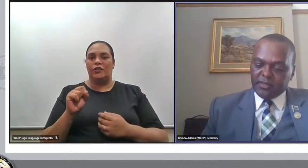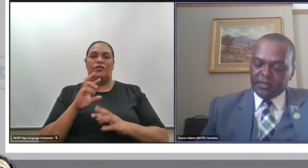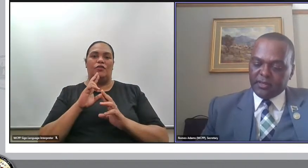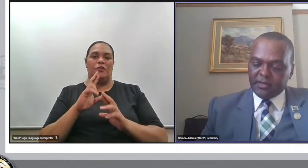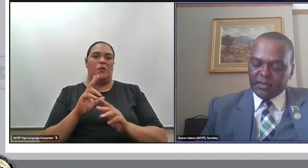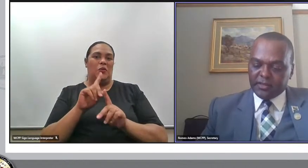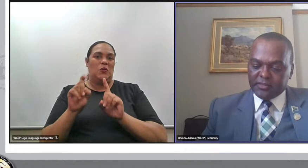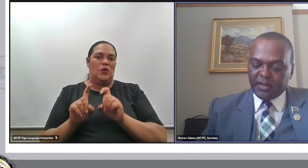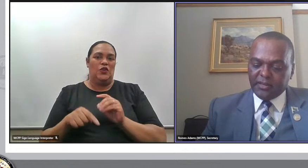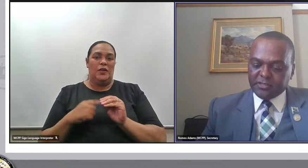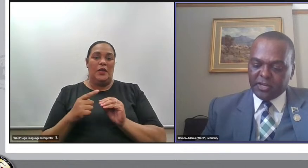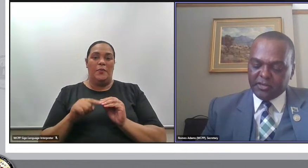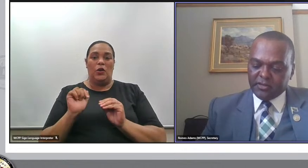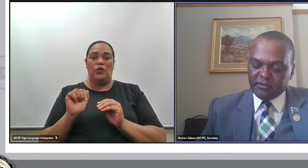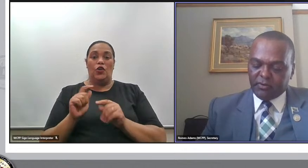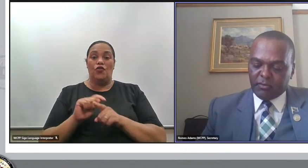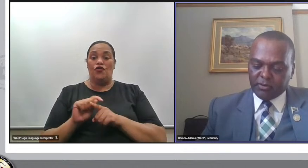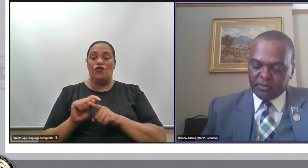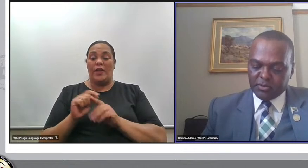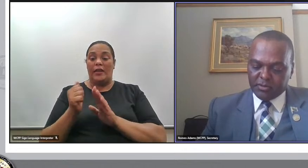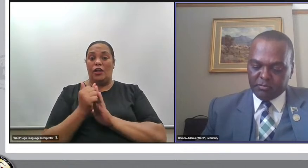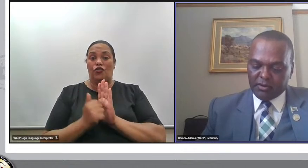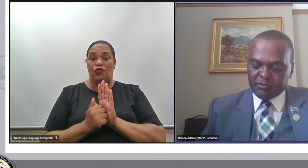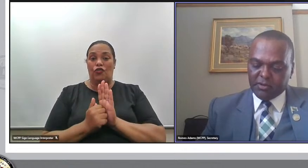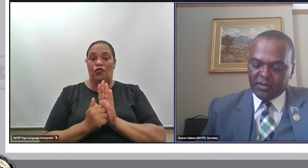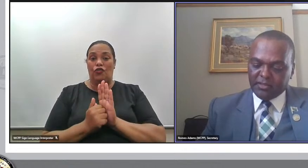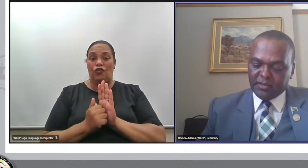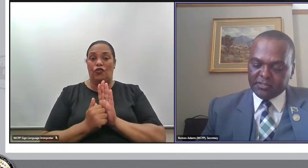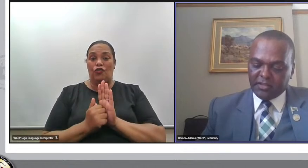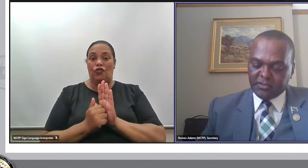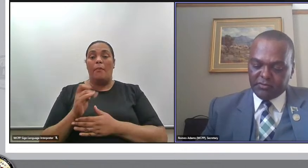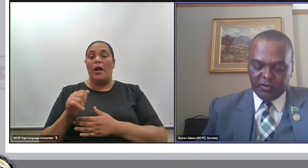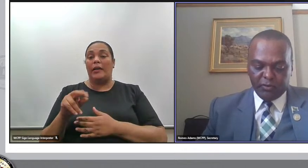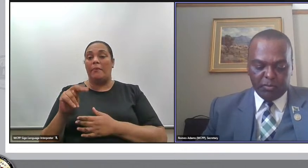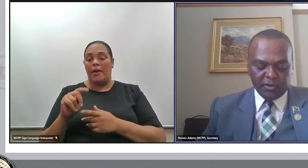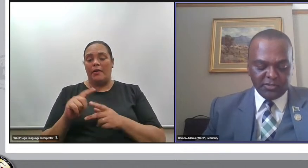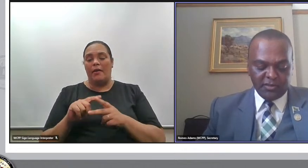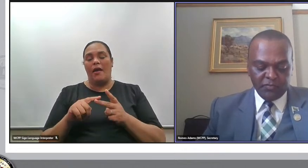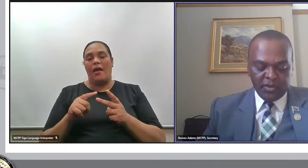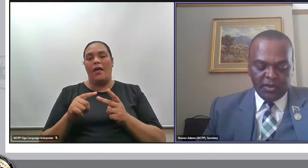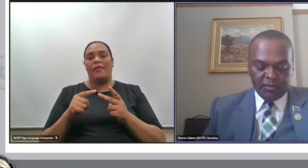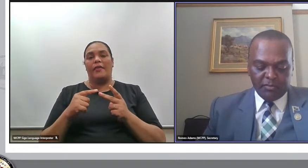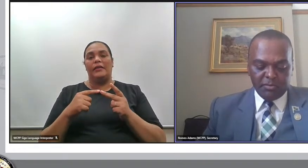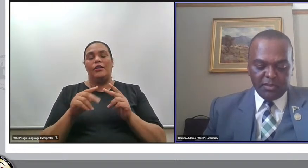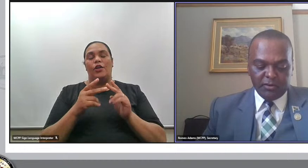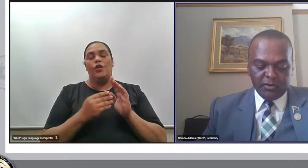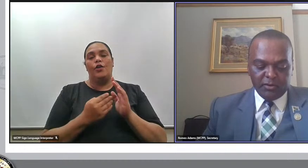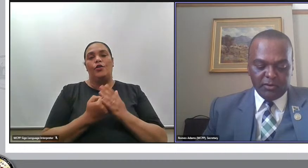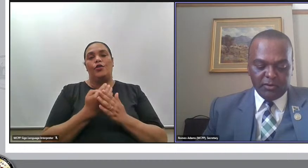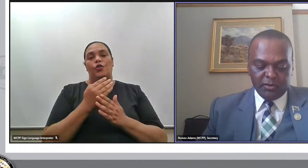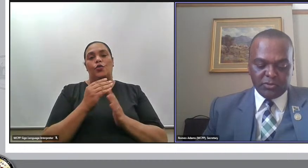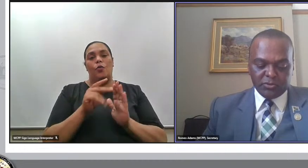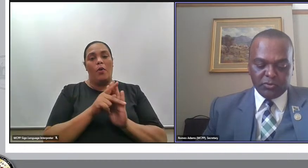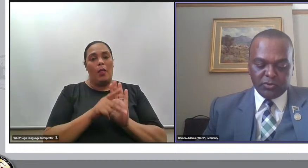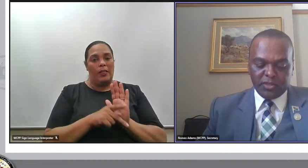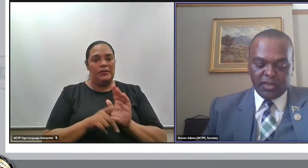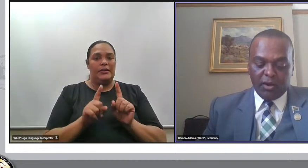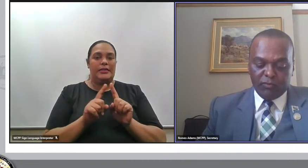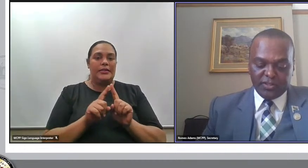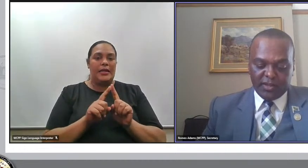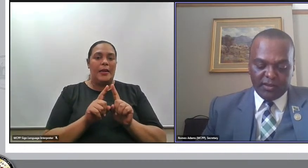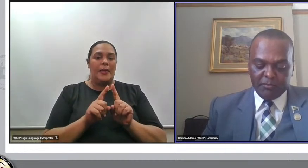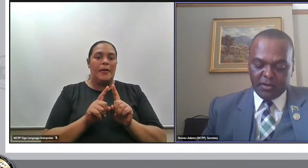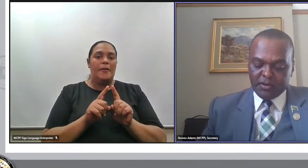on the training agenda from Honourable Bartman and the incentive review policy, and maybe then also speak to